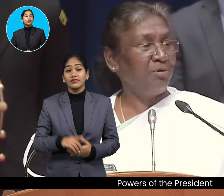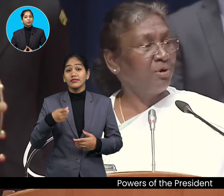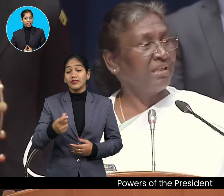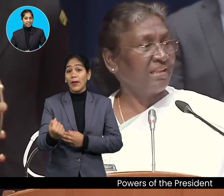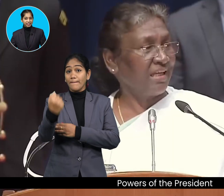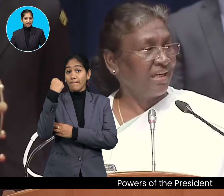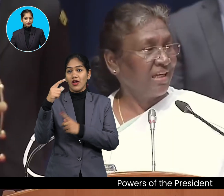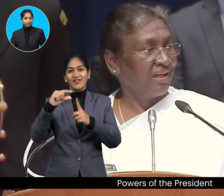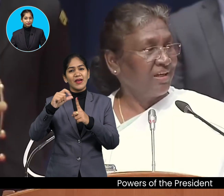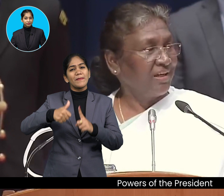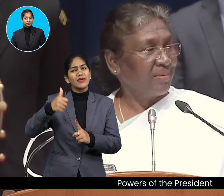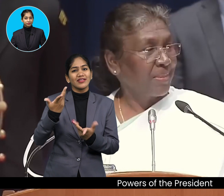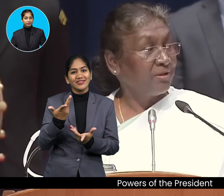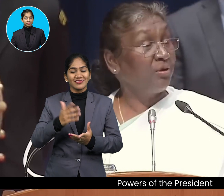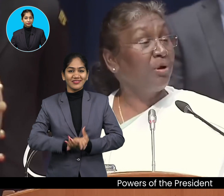Powers of the President.